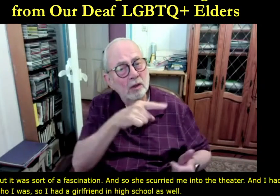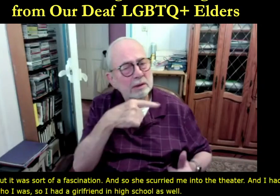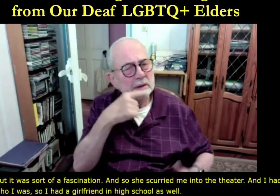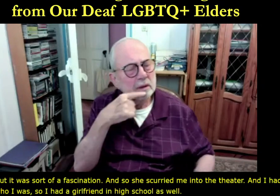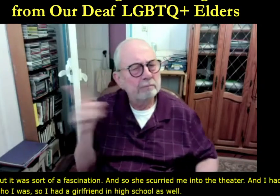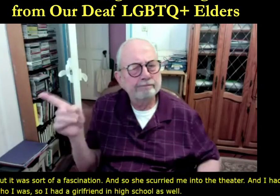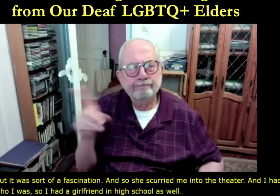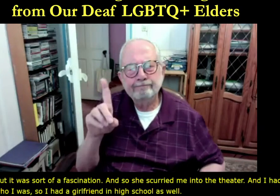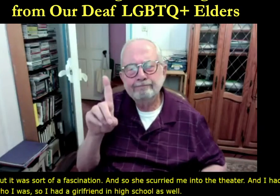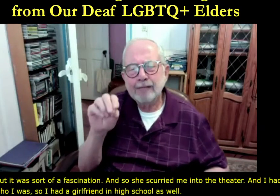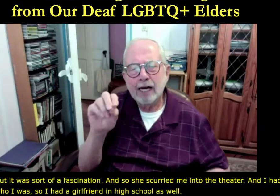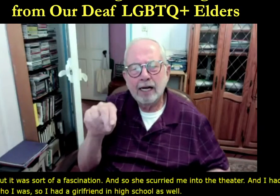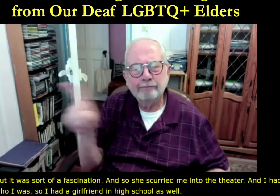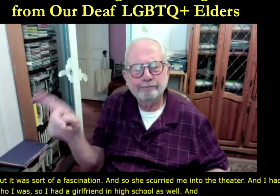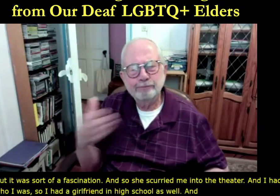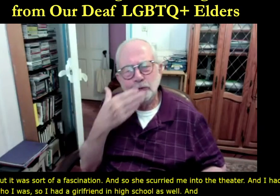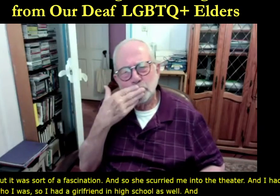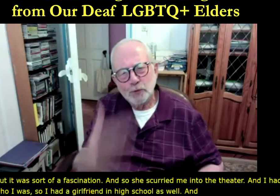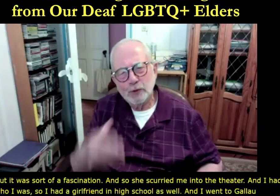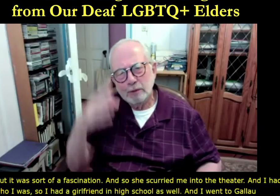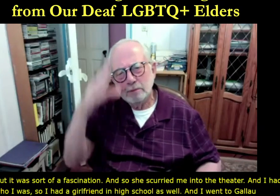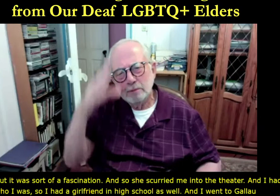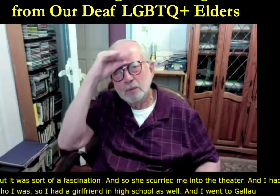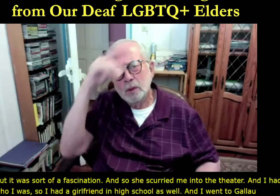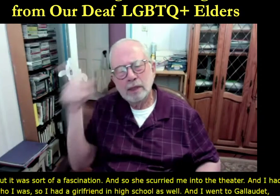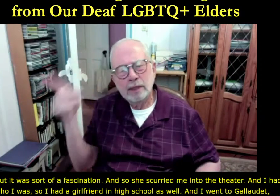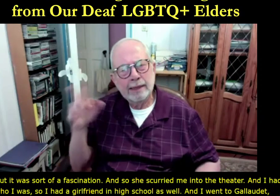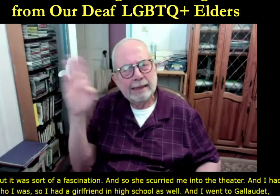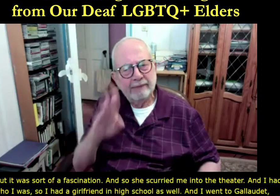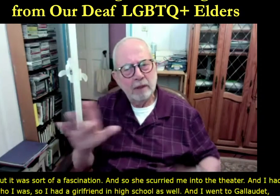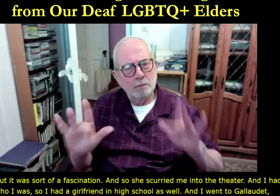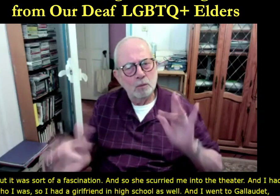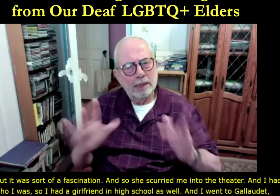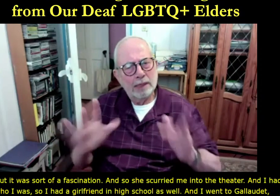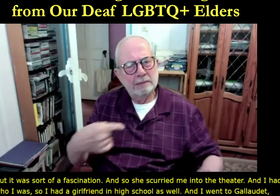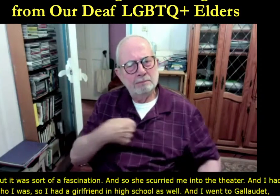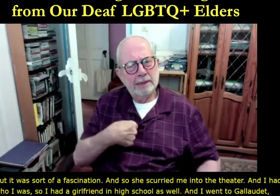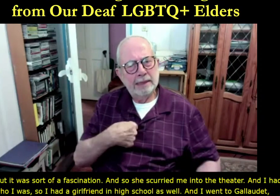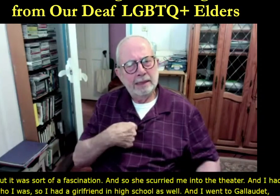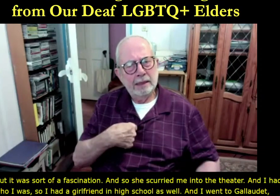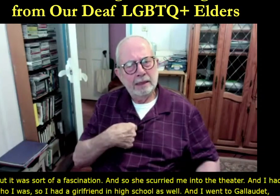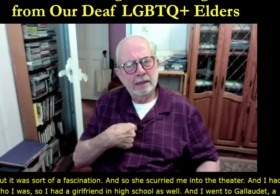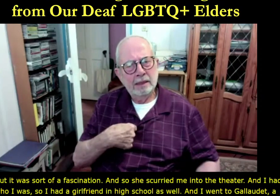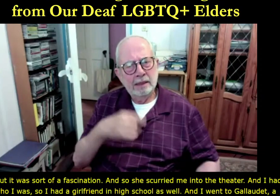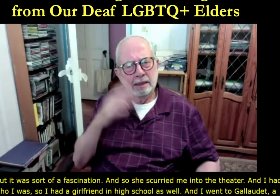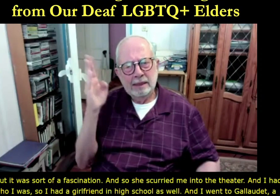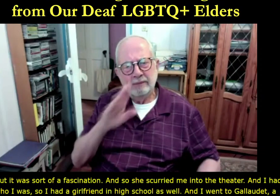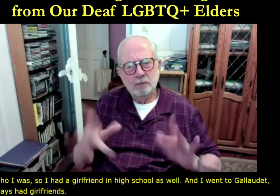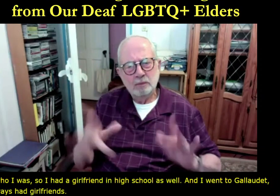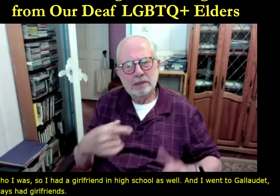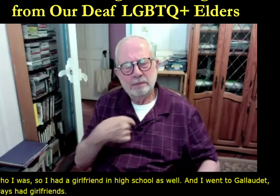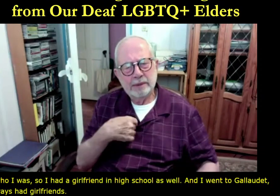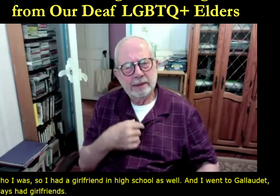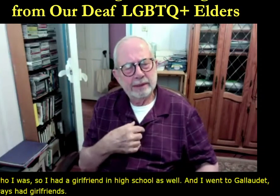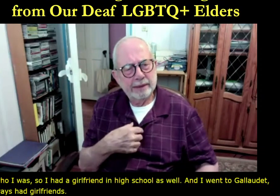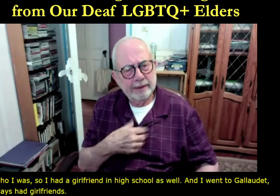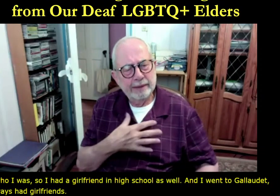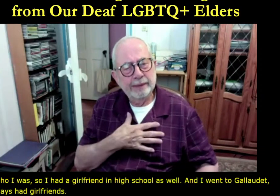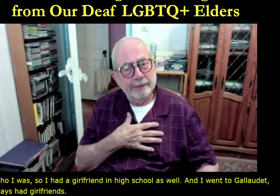always had girlfriends and the girls who were hearing said don is such a good boy he doesn't molest me he